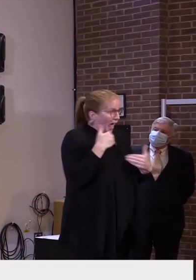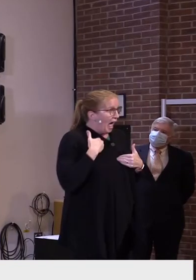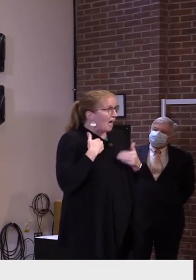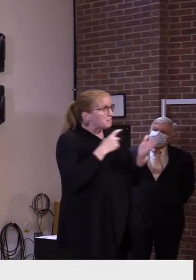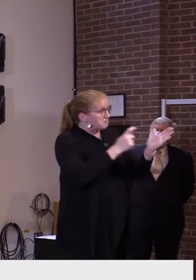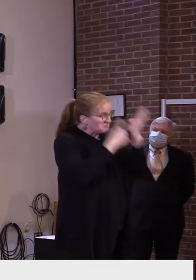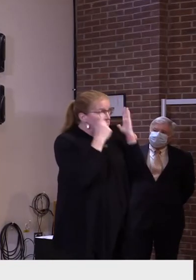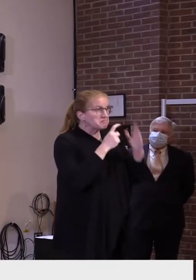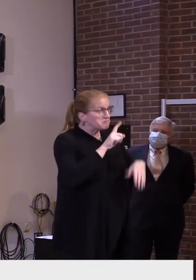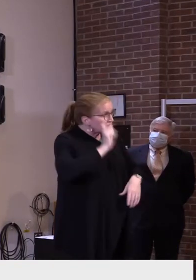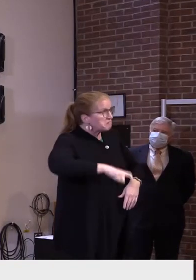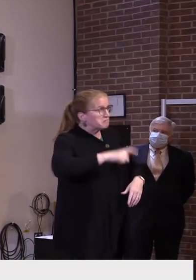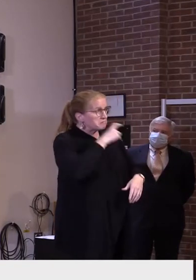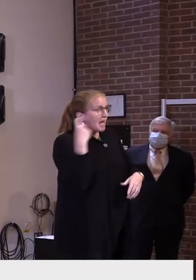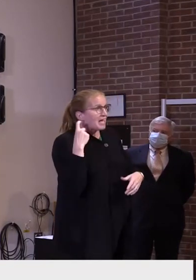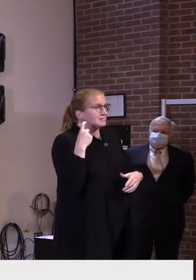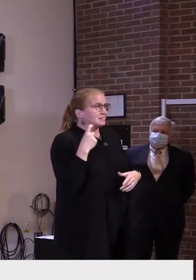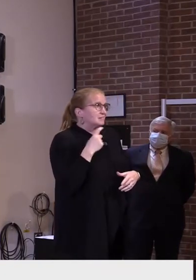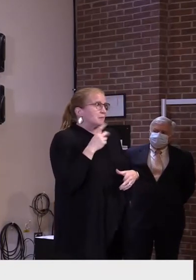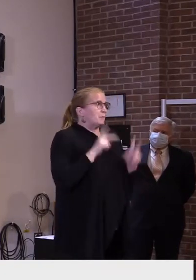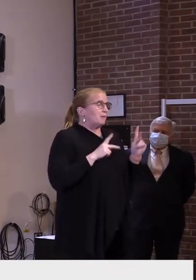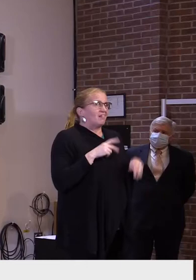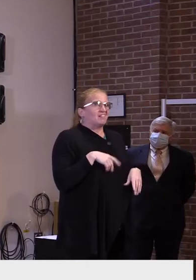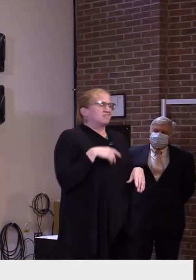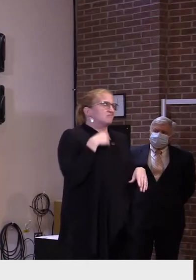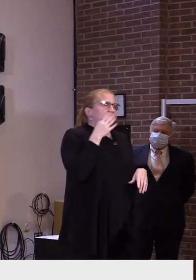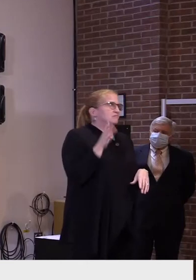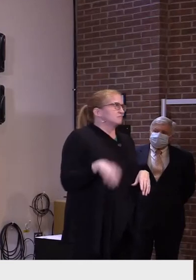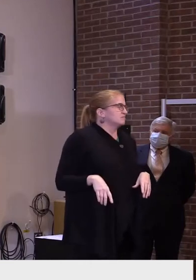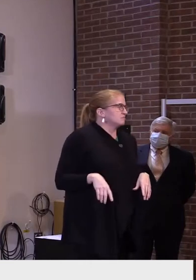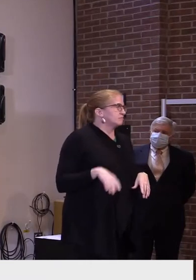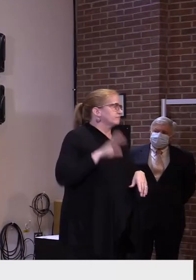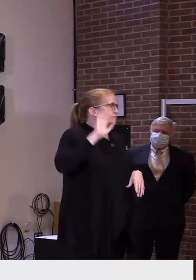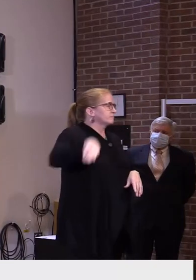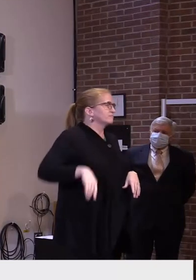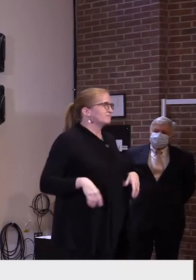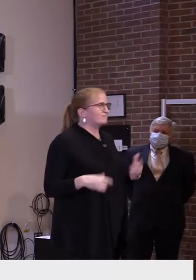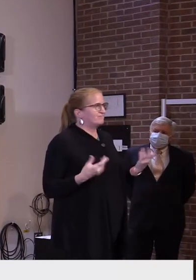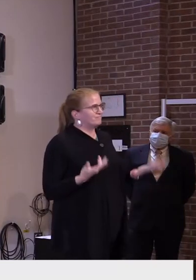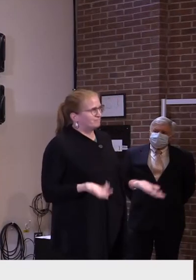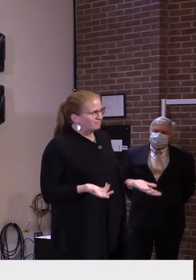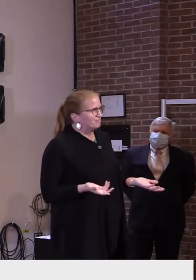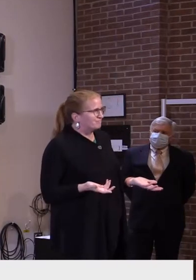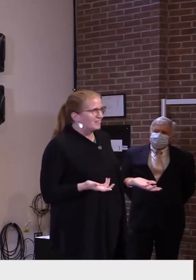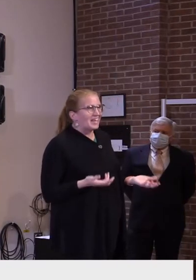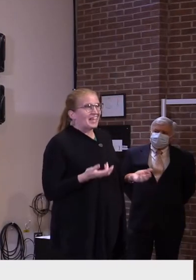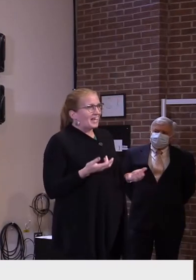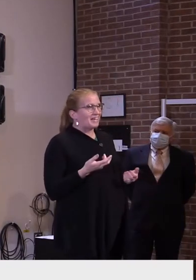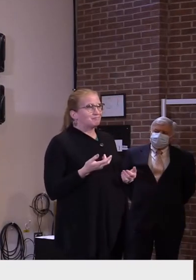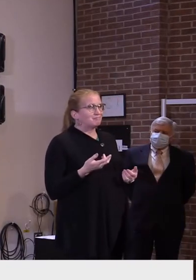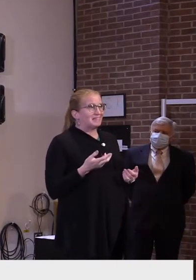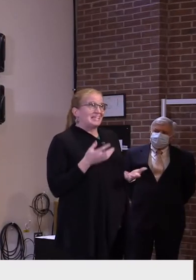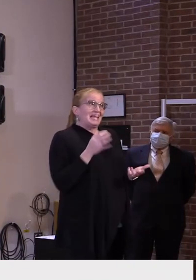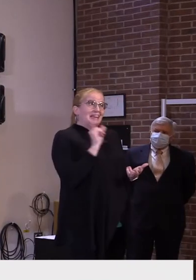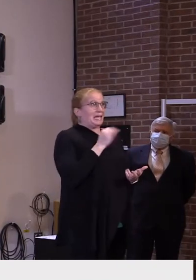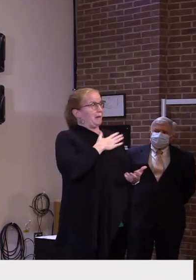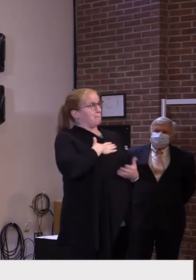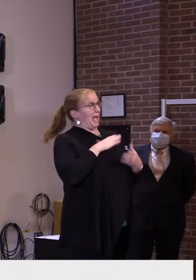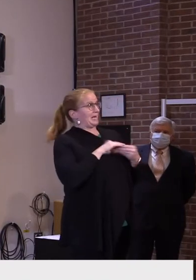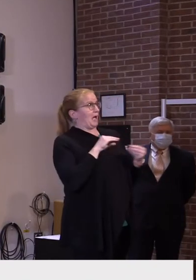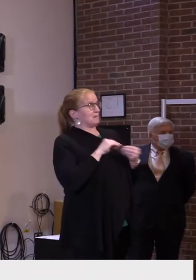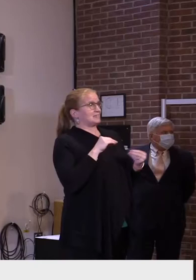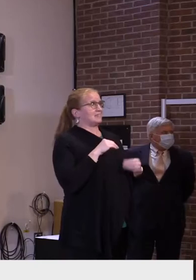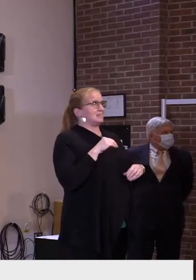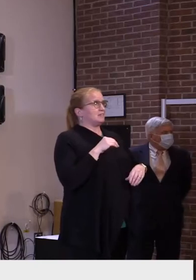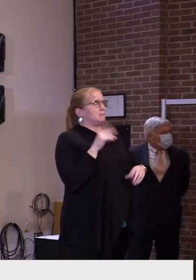mood to be mandated on anything, but that they were, akin to my opening comments today, already